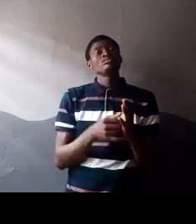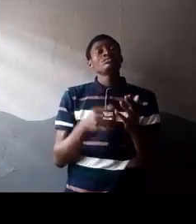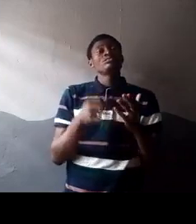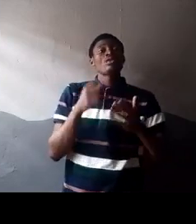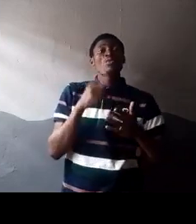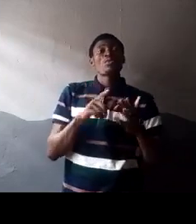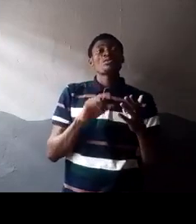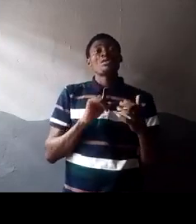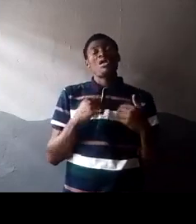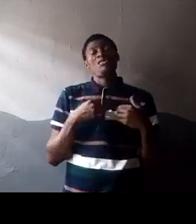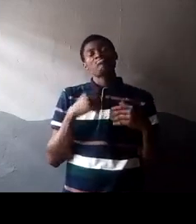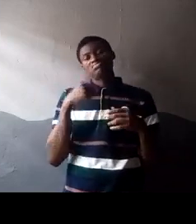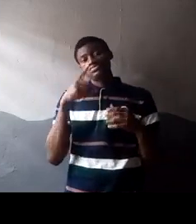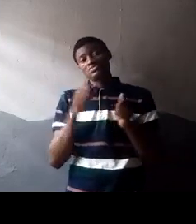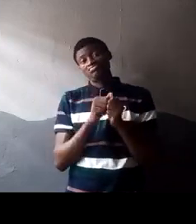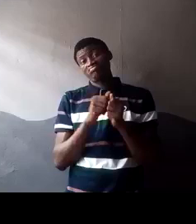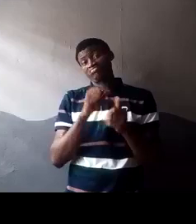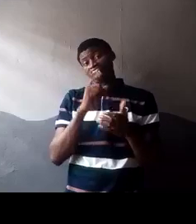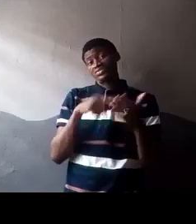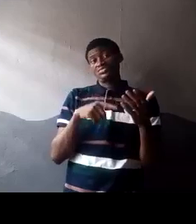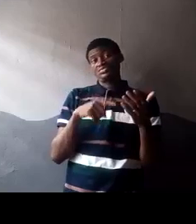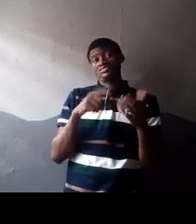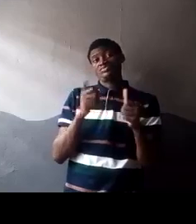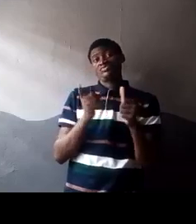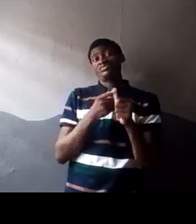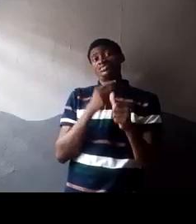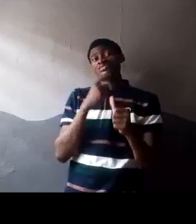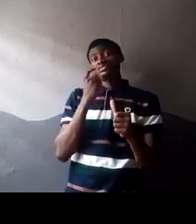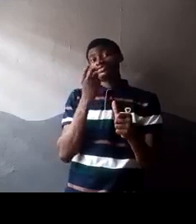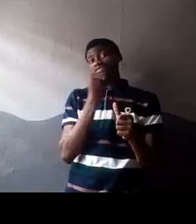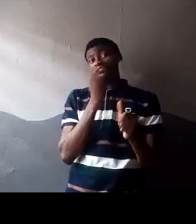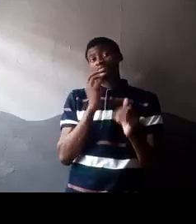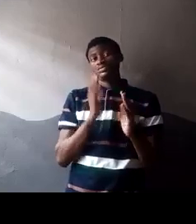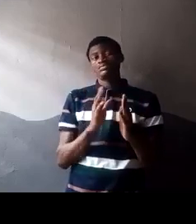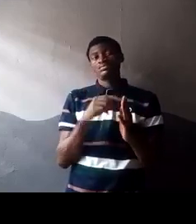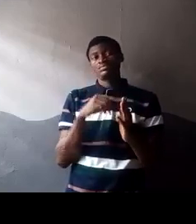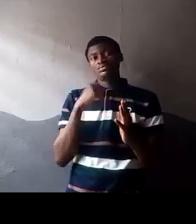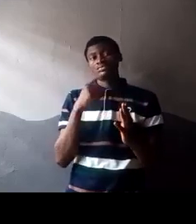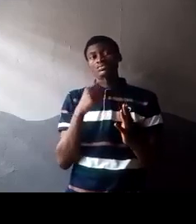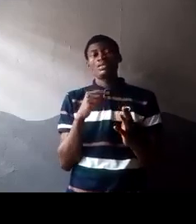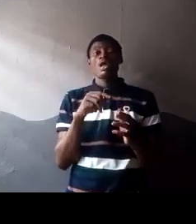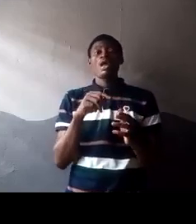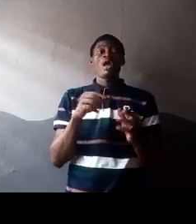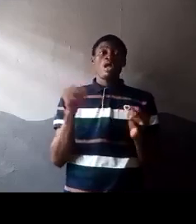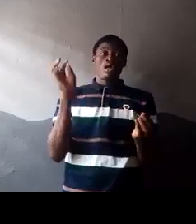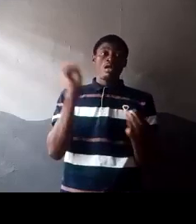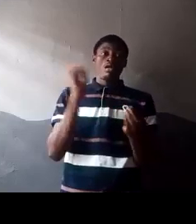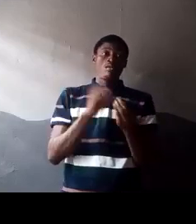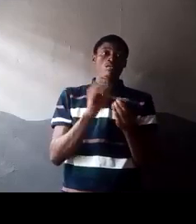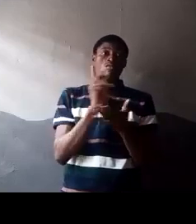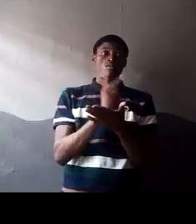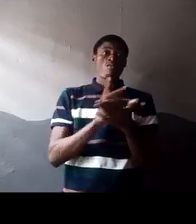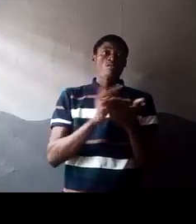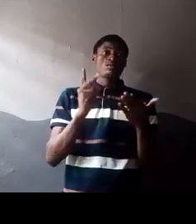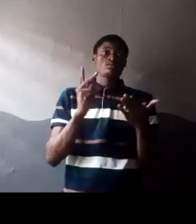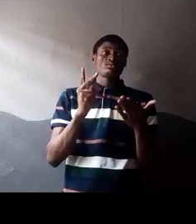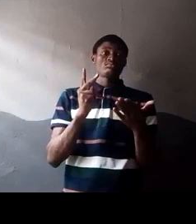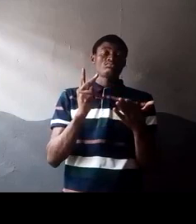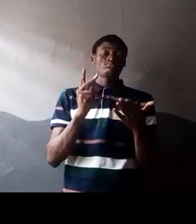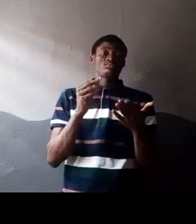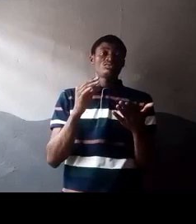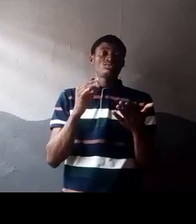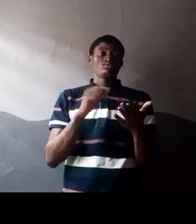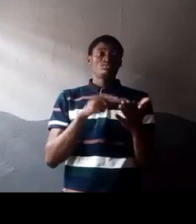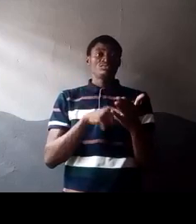And an extra part of this is the sections before the essays. That's